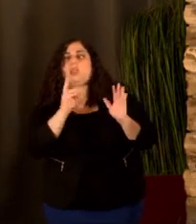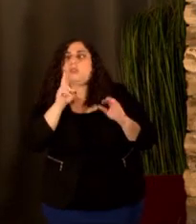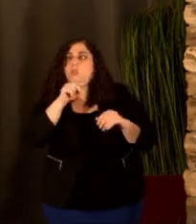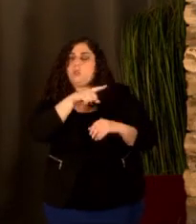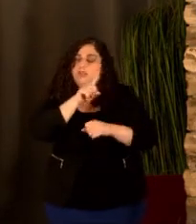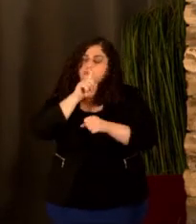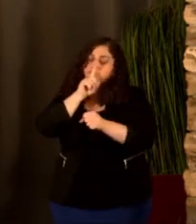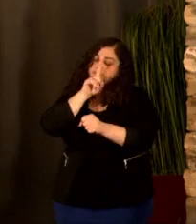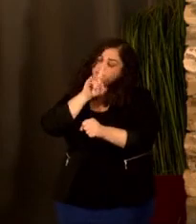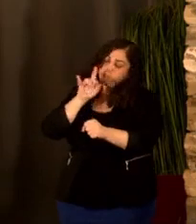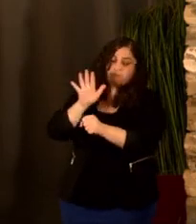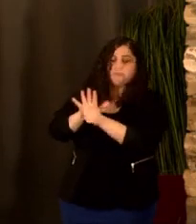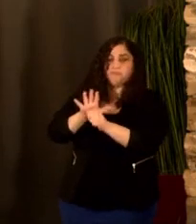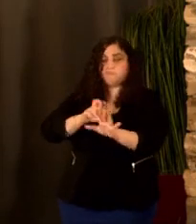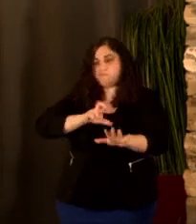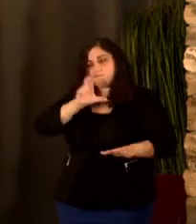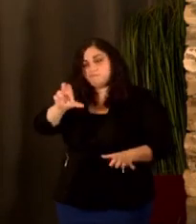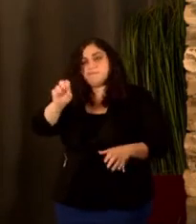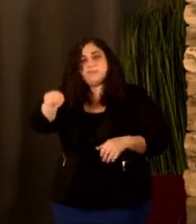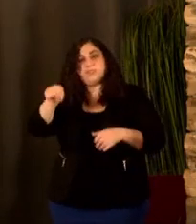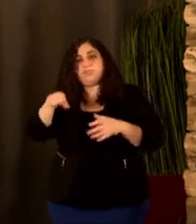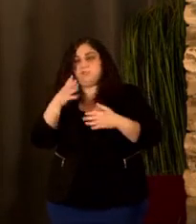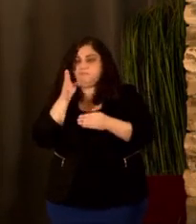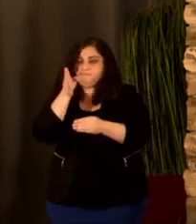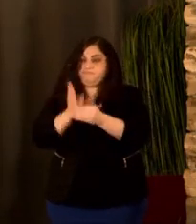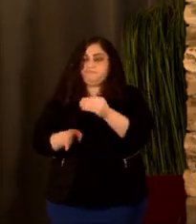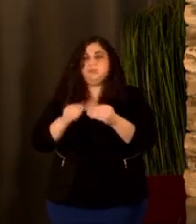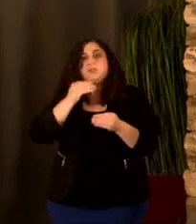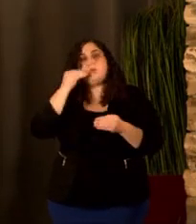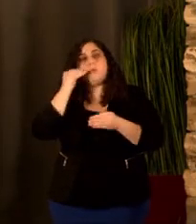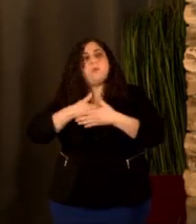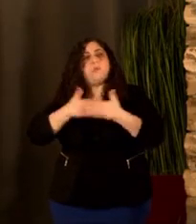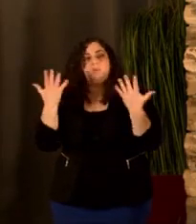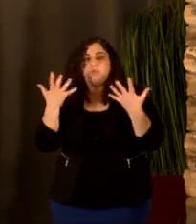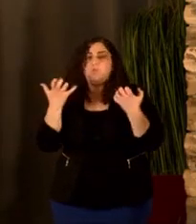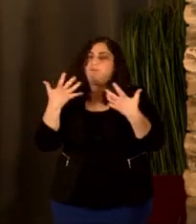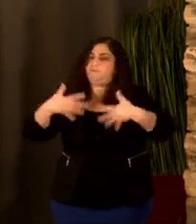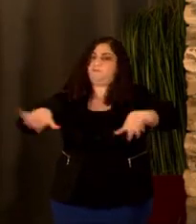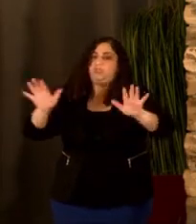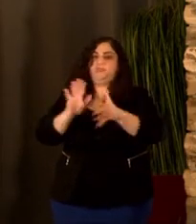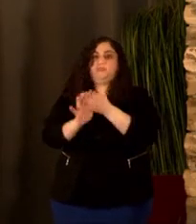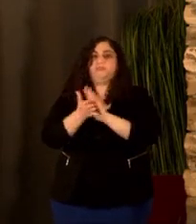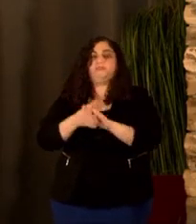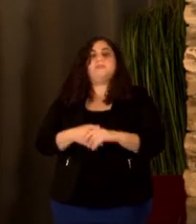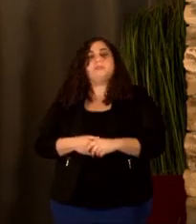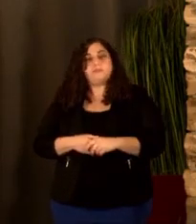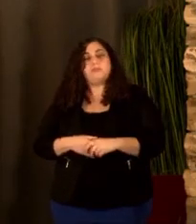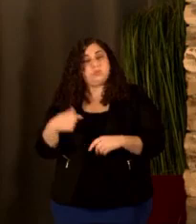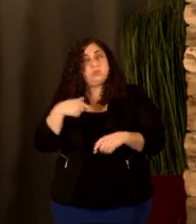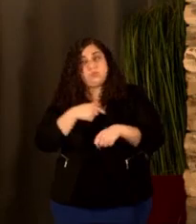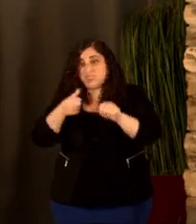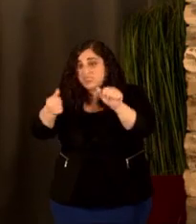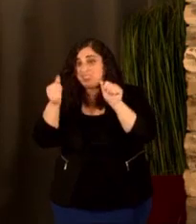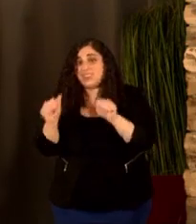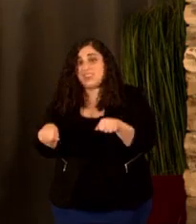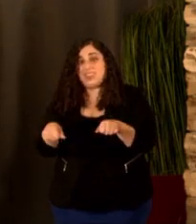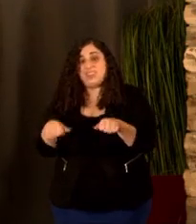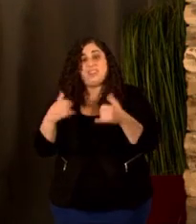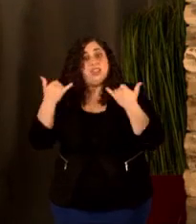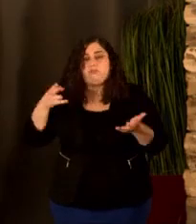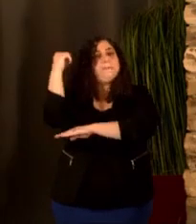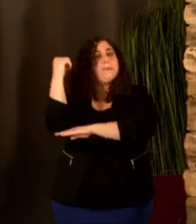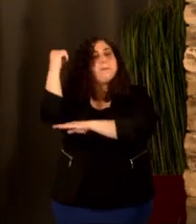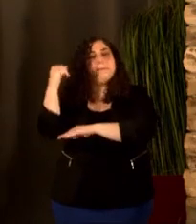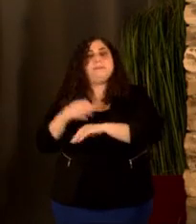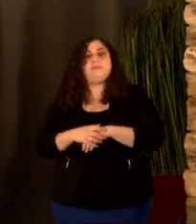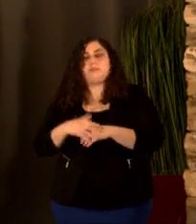homelessness once and for all in this state. We can get this done, and this is an historic moment, as they